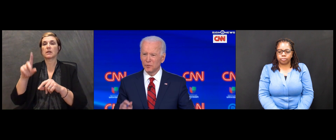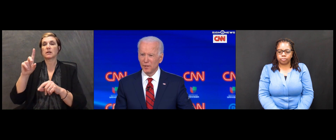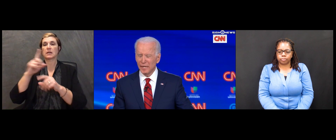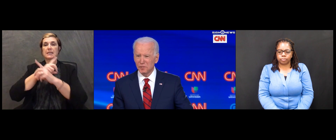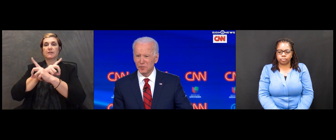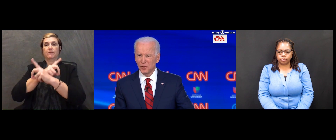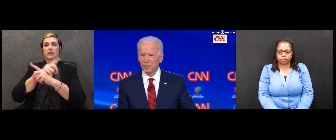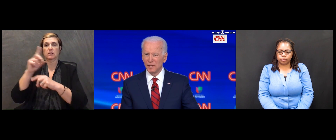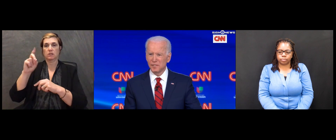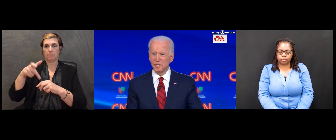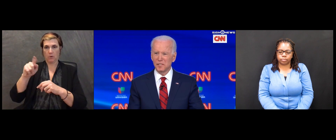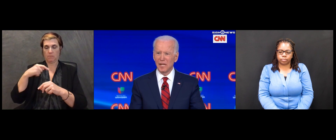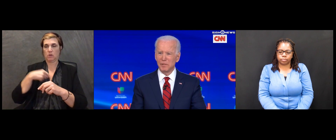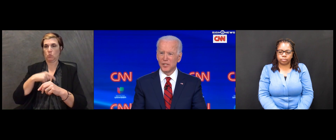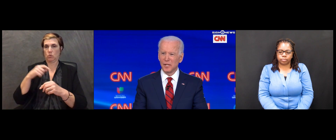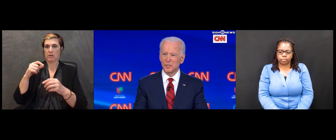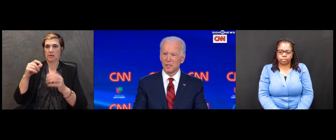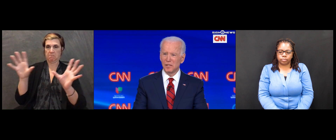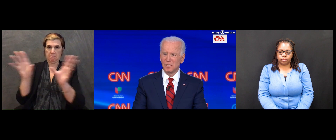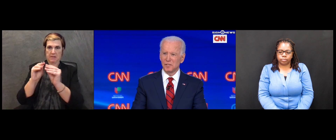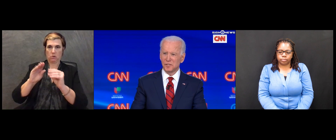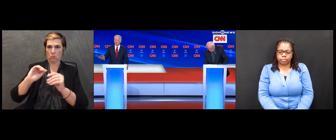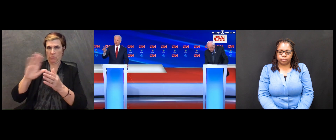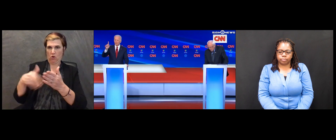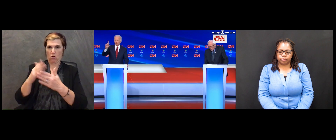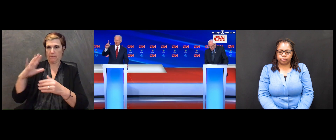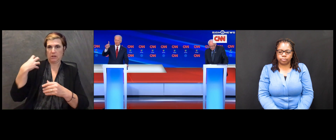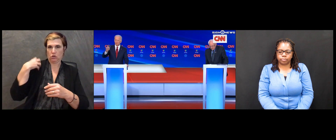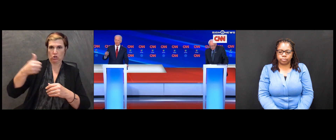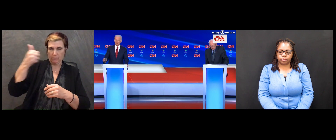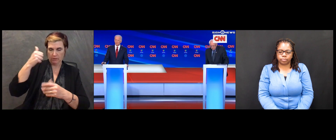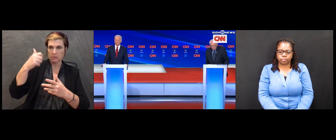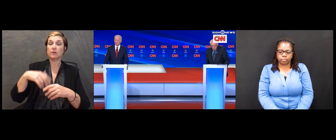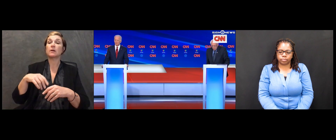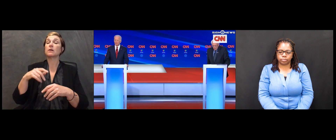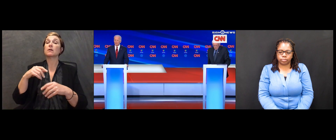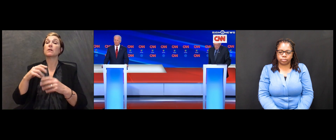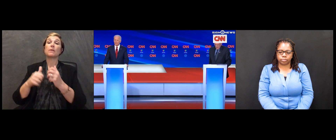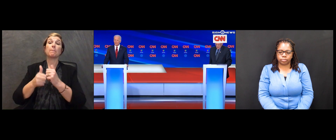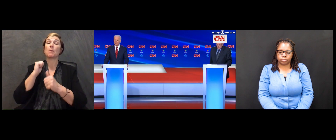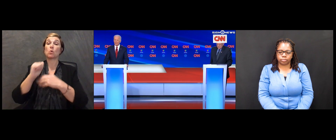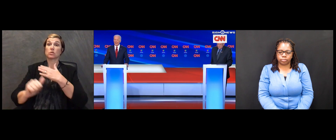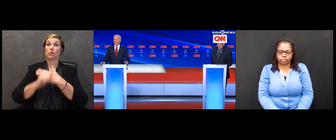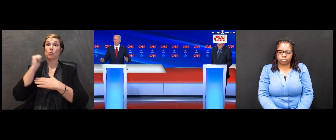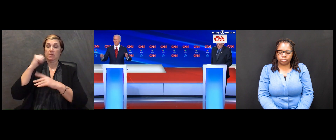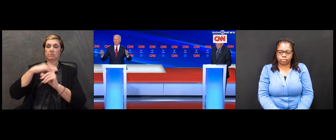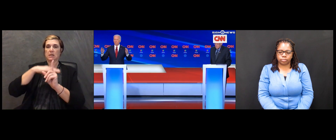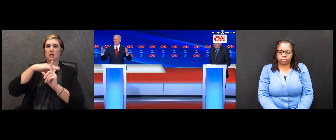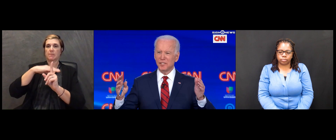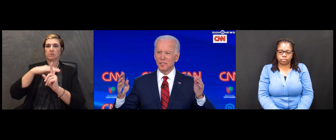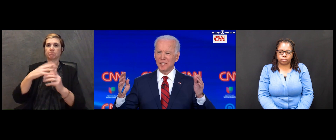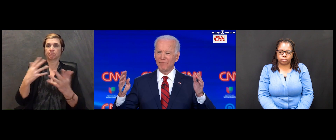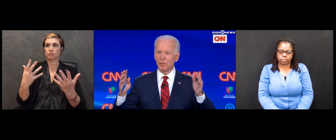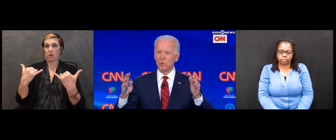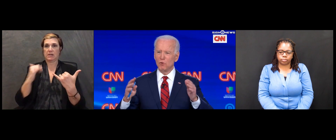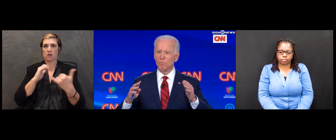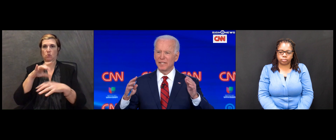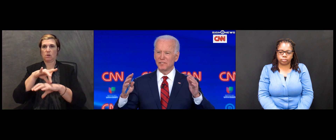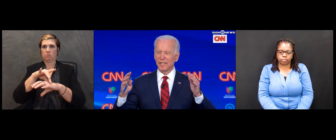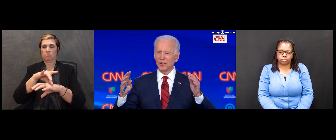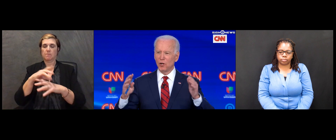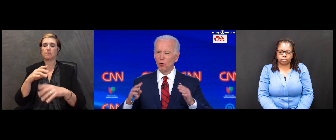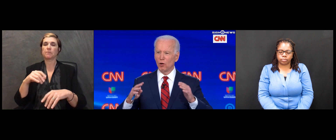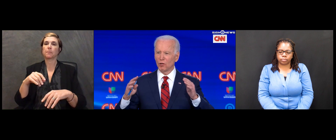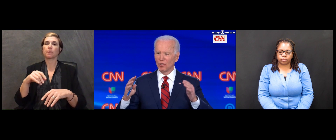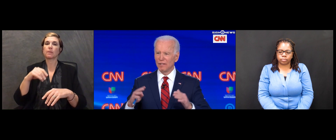greatest threat to our national security, they said, is climate change. Single greatest threat to our national security. because as populations have to move